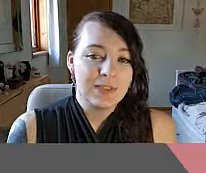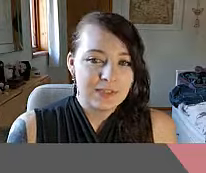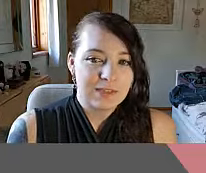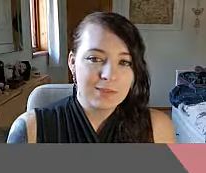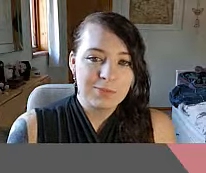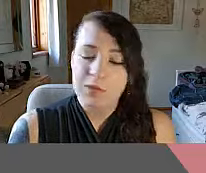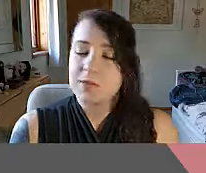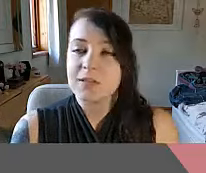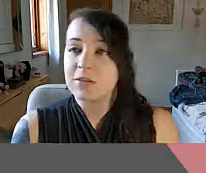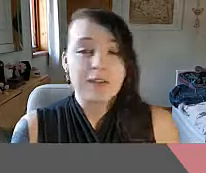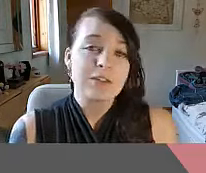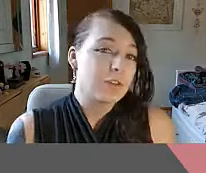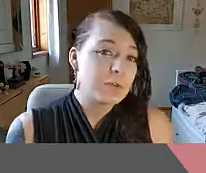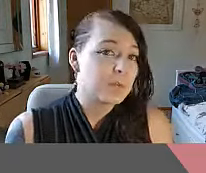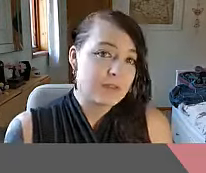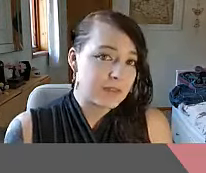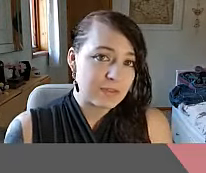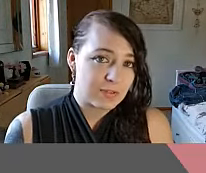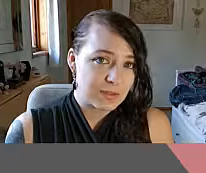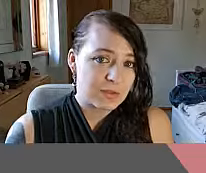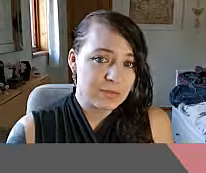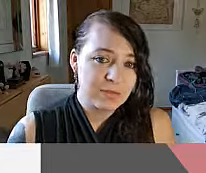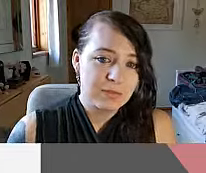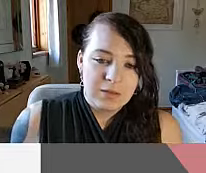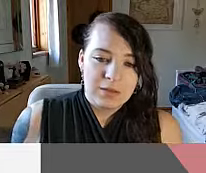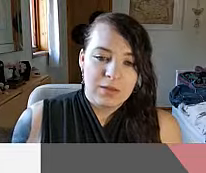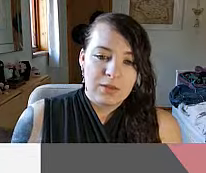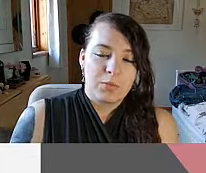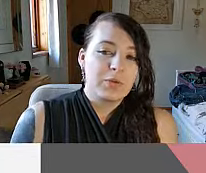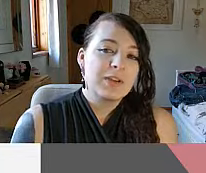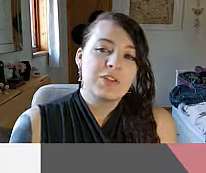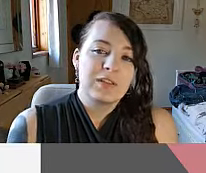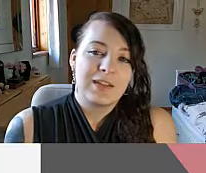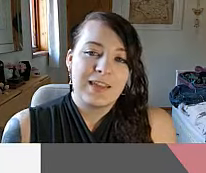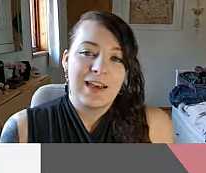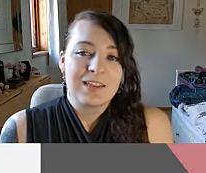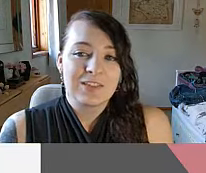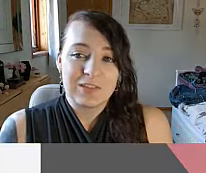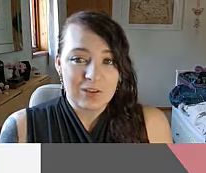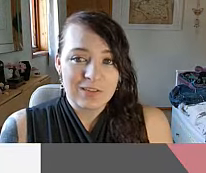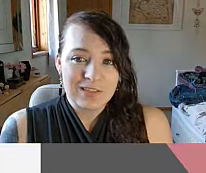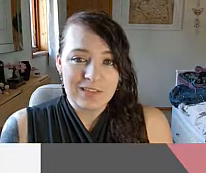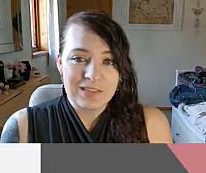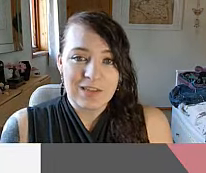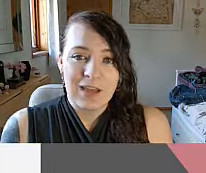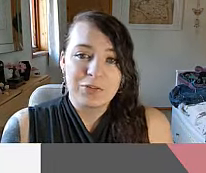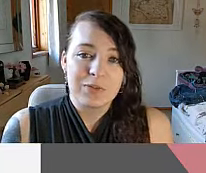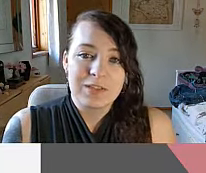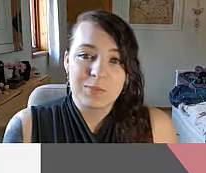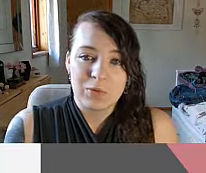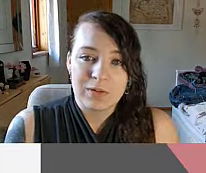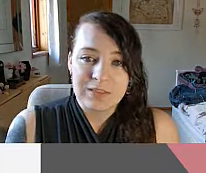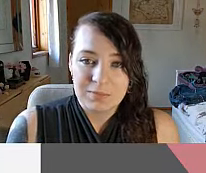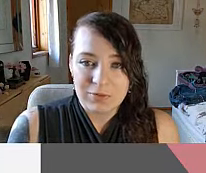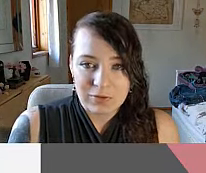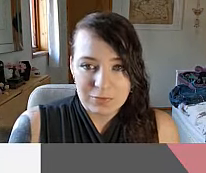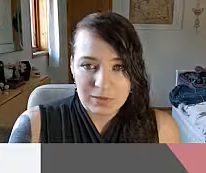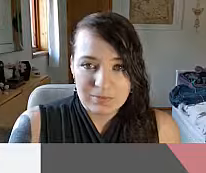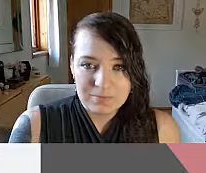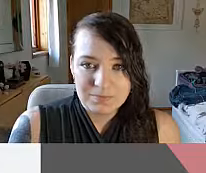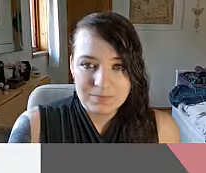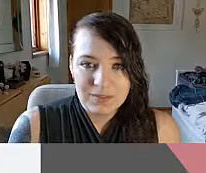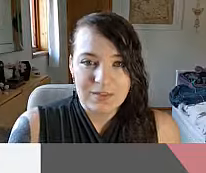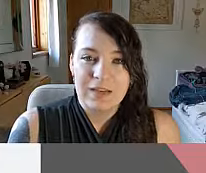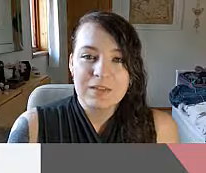still needed because there is no one-size-fits-all. One question that I get asked a lot is, how do I support adaptive